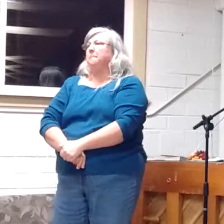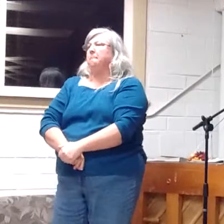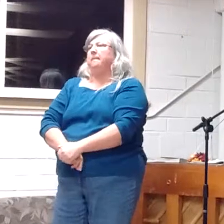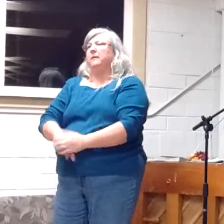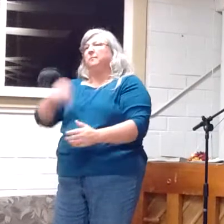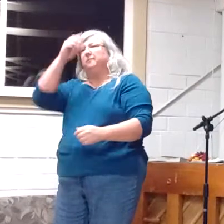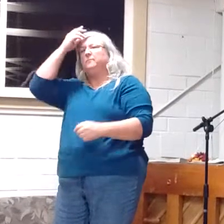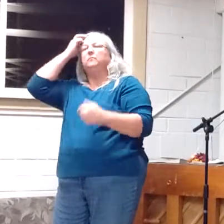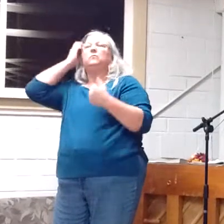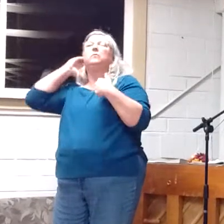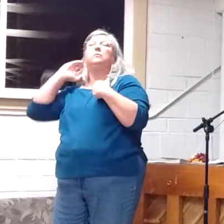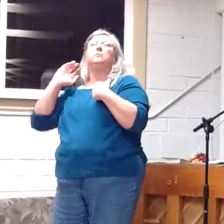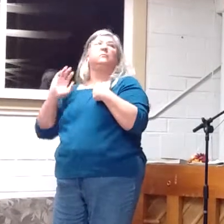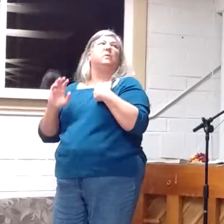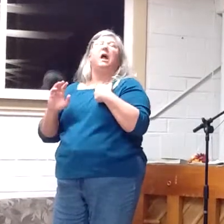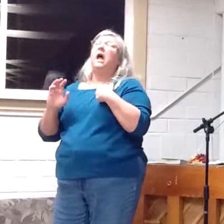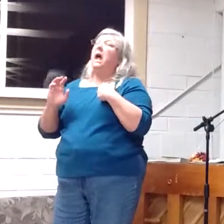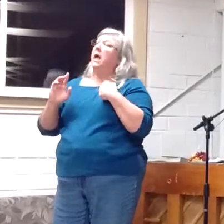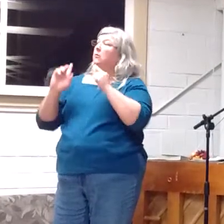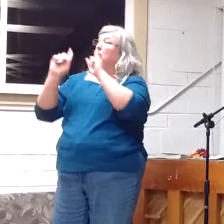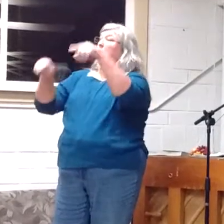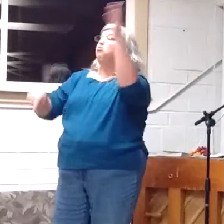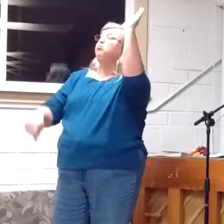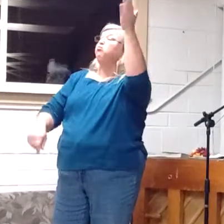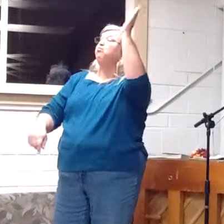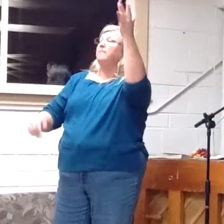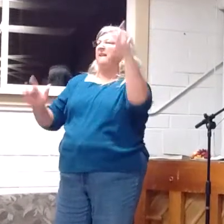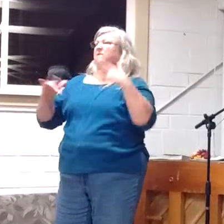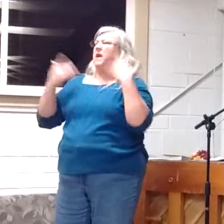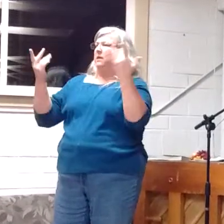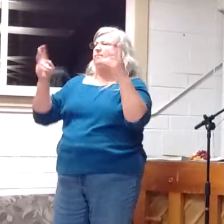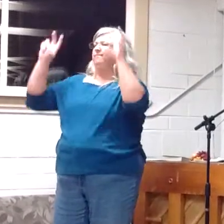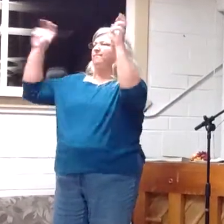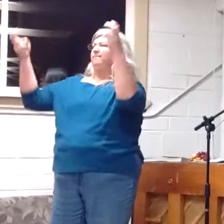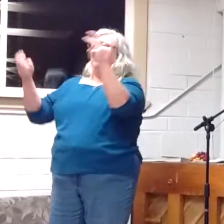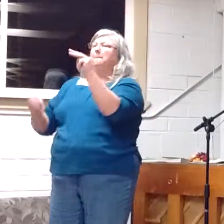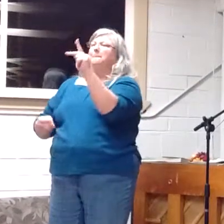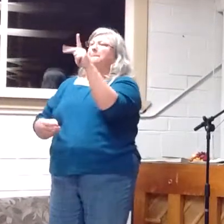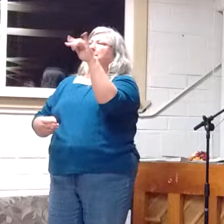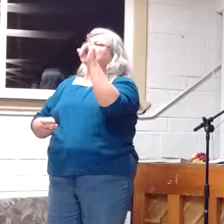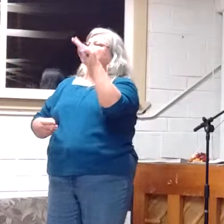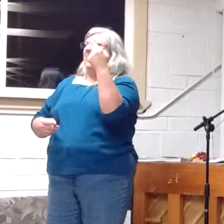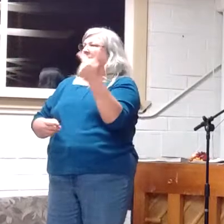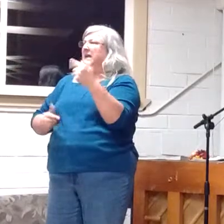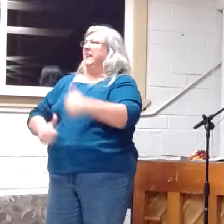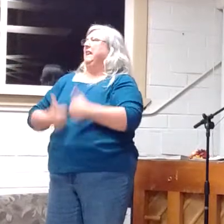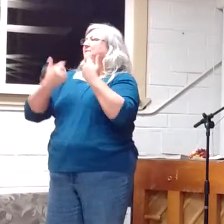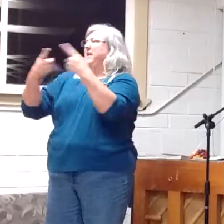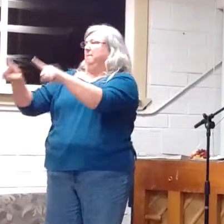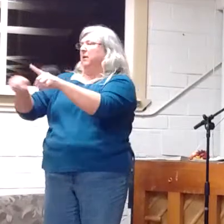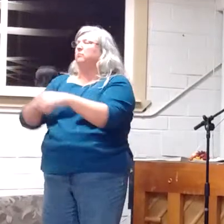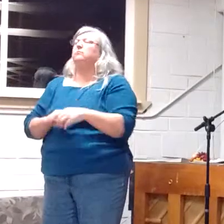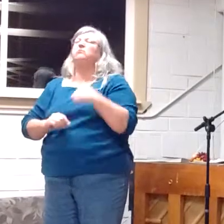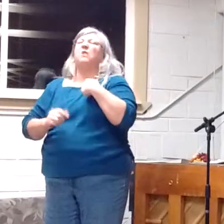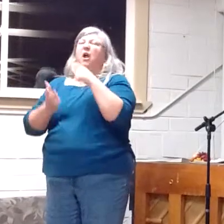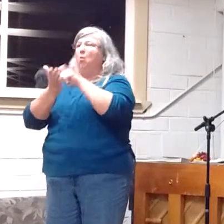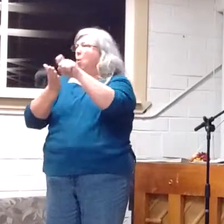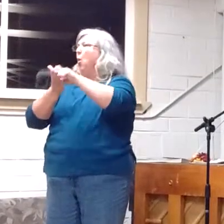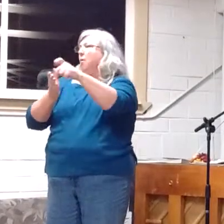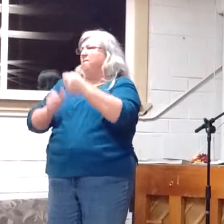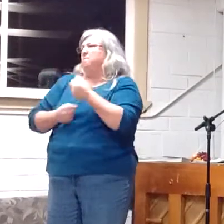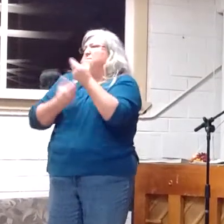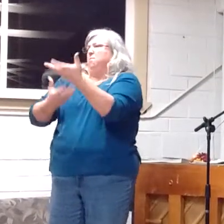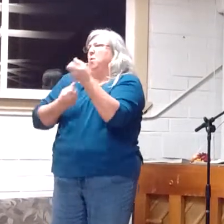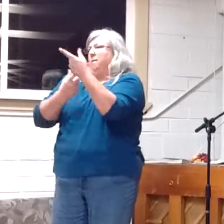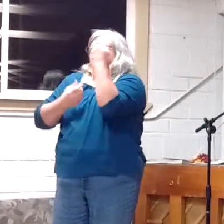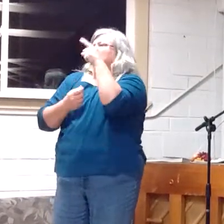I did an event, and it was called Making Life Happen. So I wrote my poem for this event, and